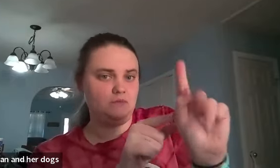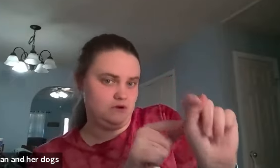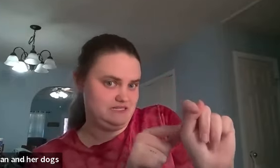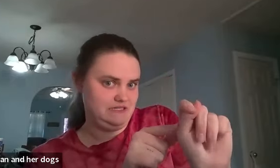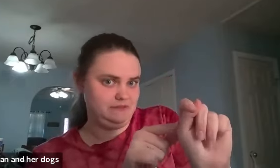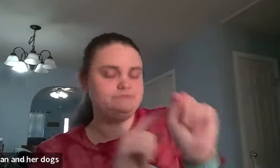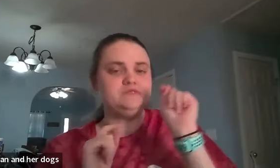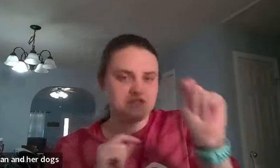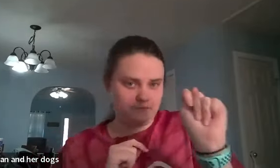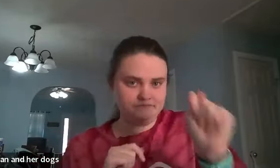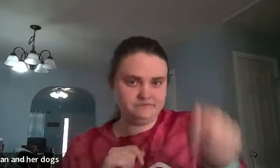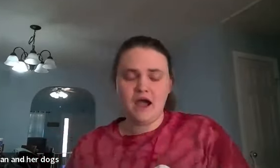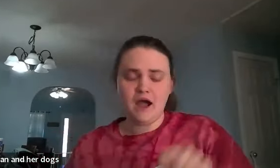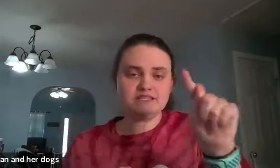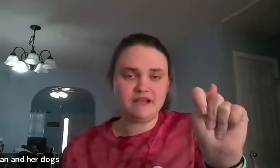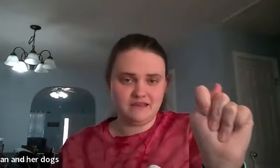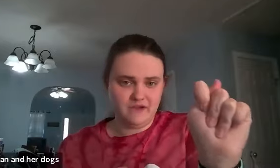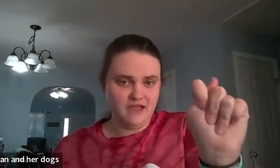or T. So I always am like, if I have